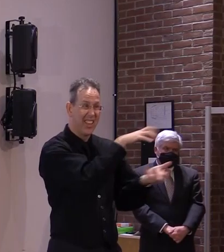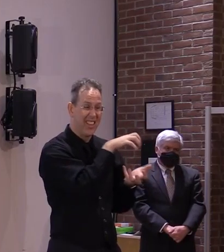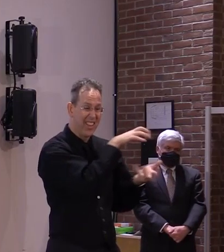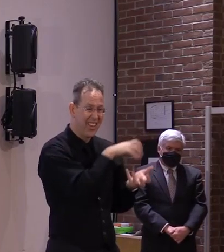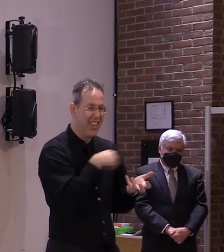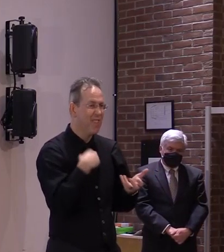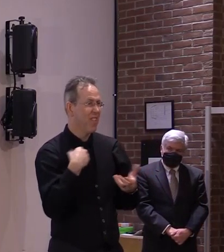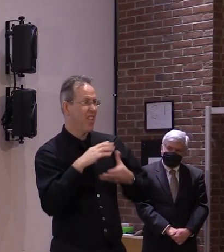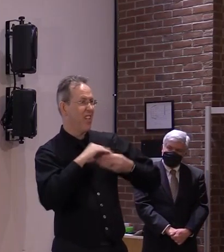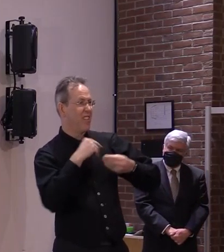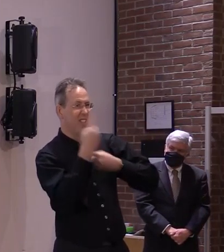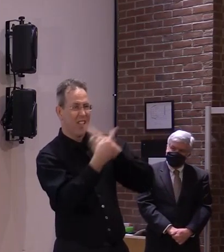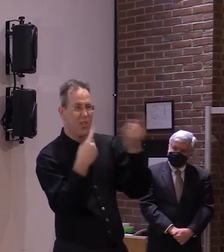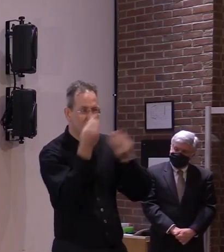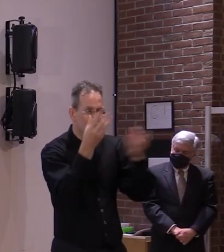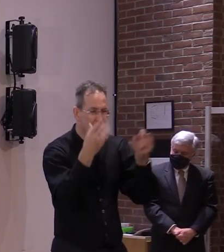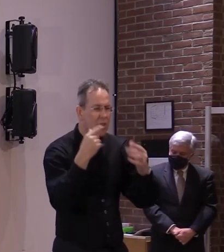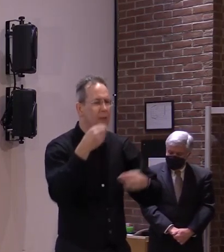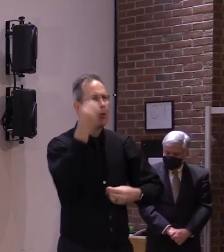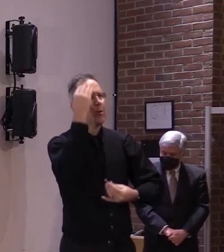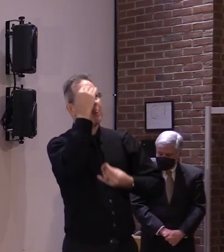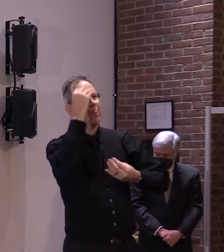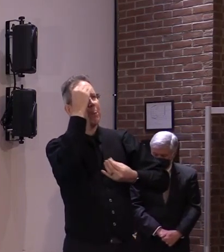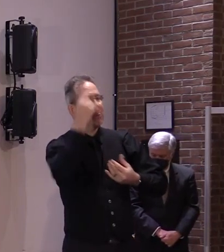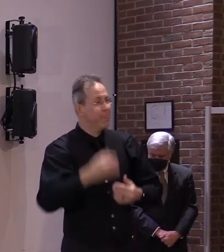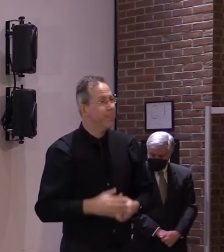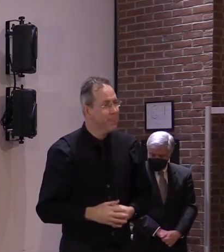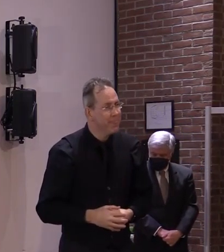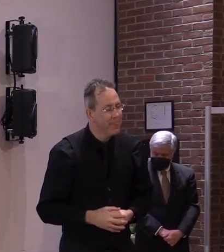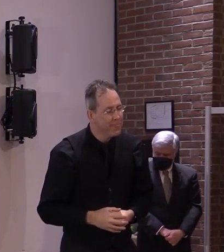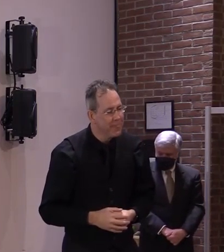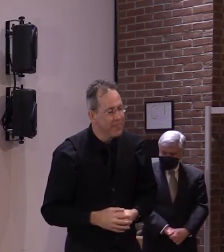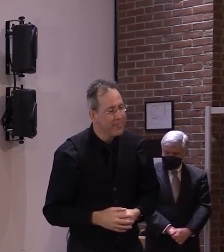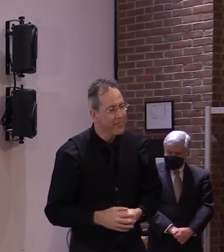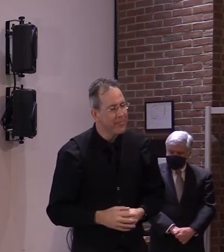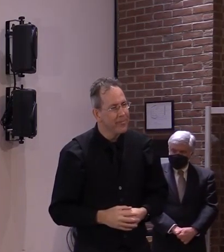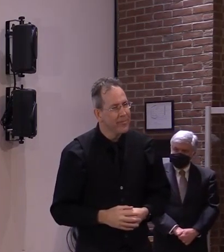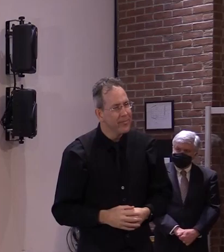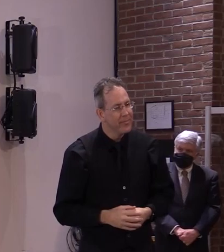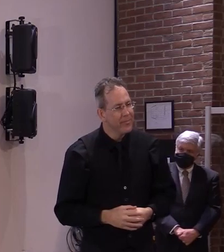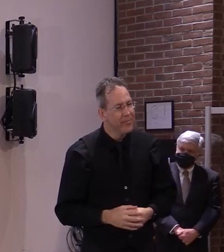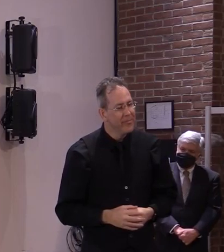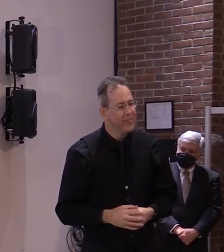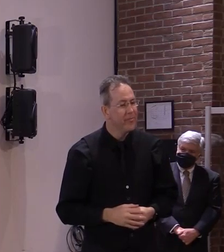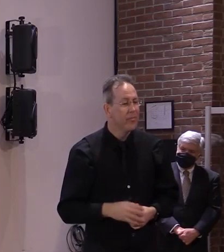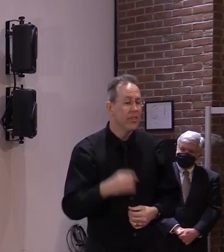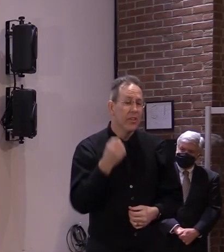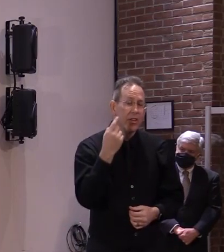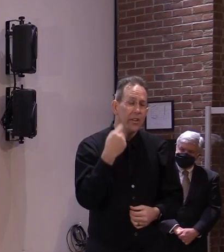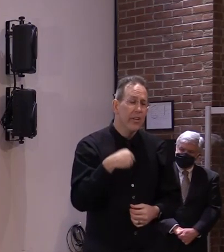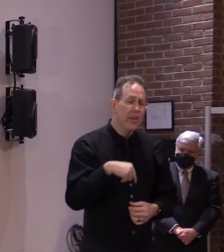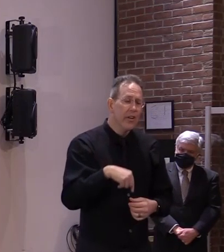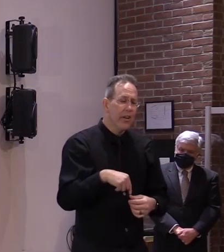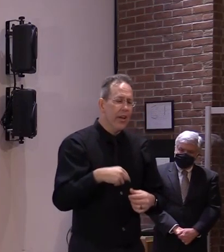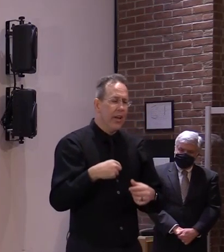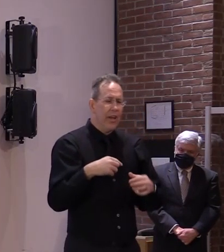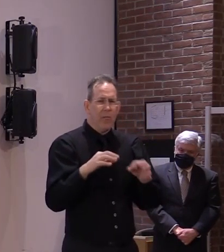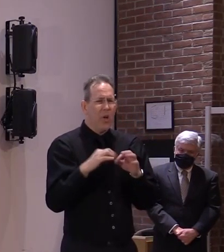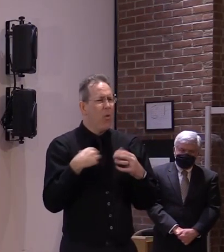early and suppressing the virus early are both pathways to reducing the impact of the variant strains on